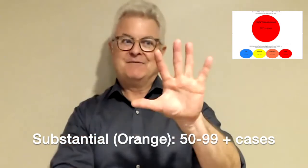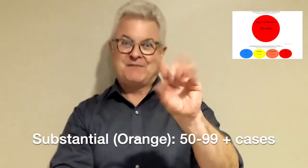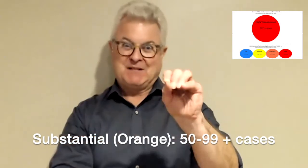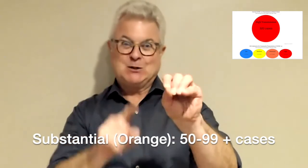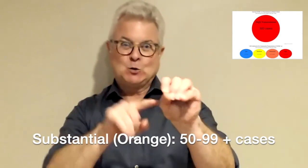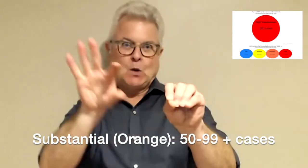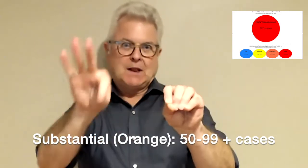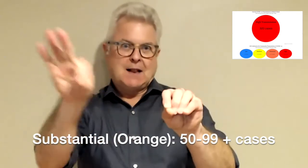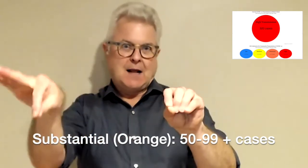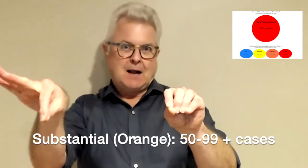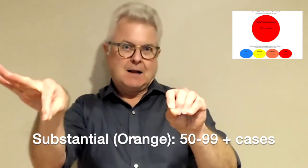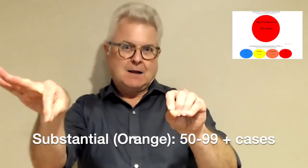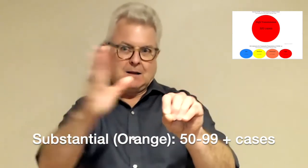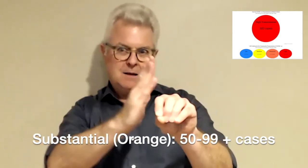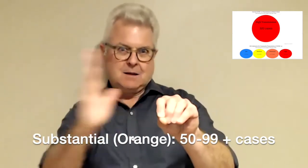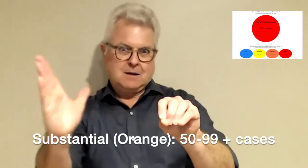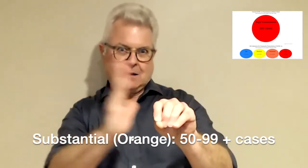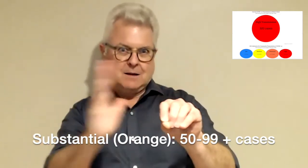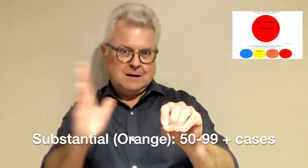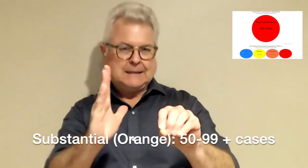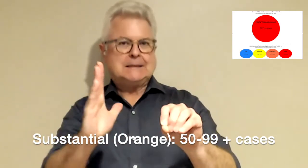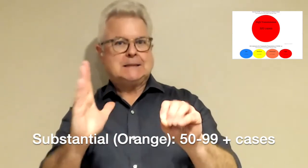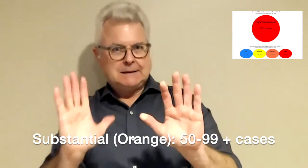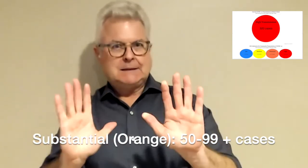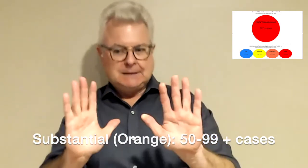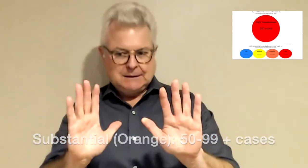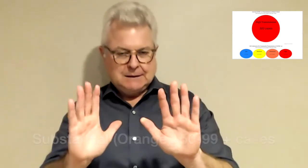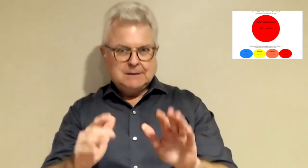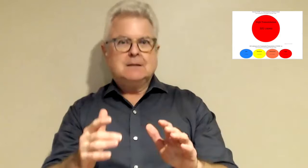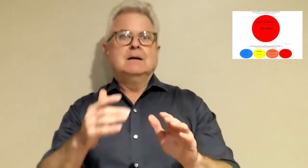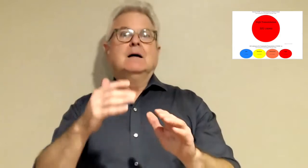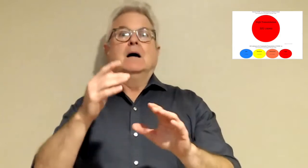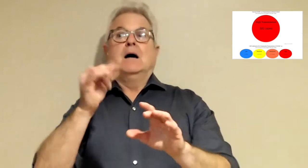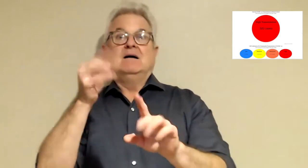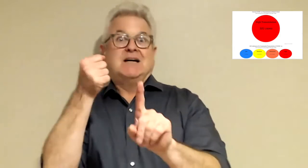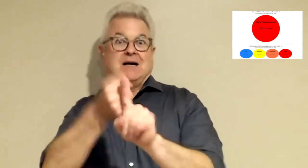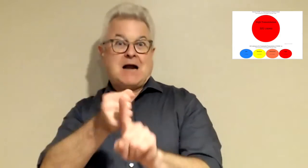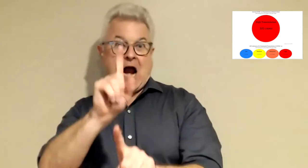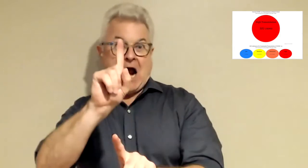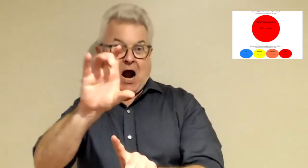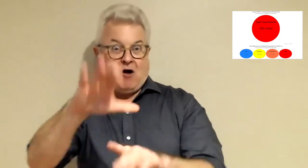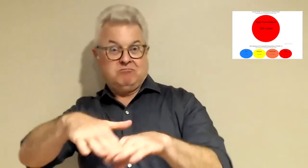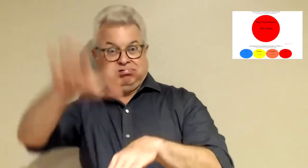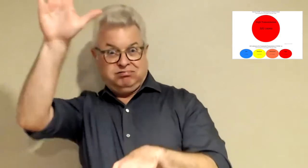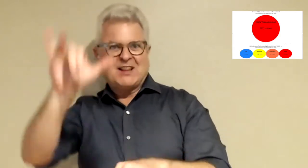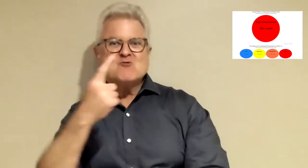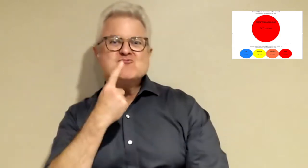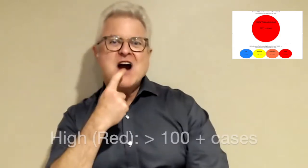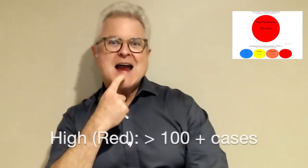substantial. That is 50 to 99. Once you reach that 100 mark, anything above that is